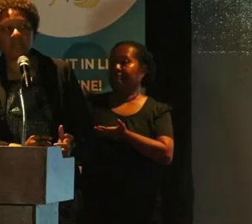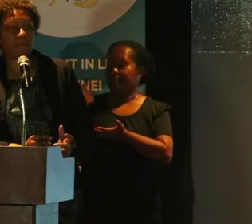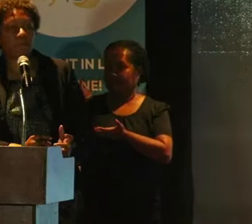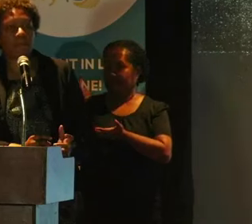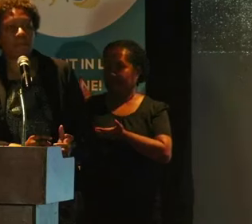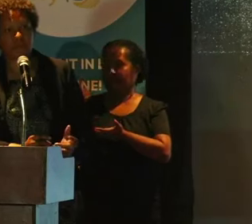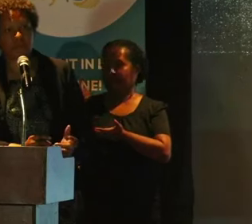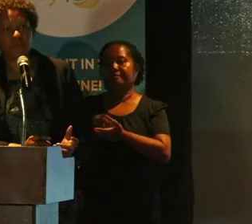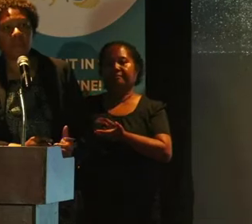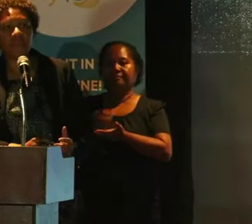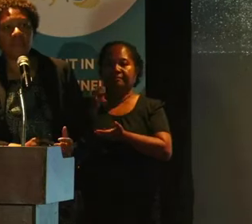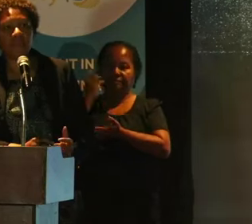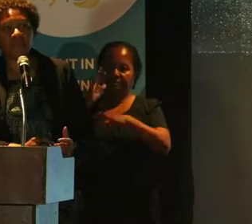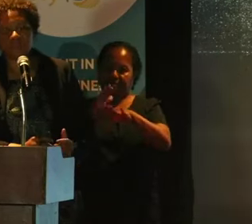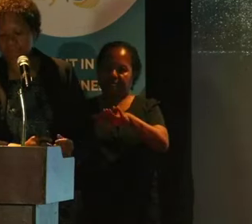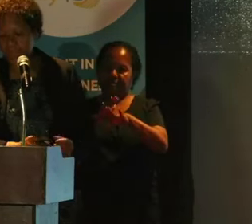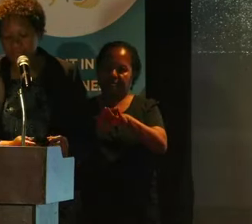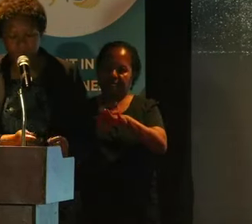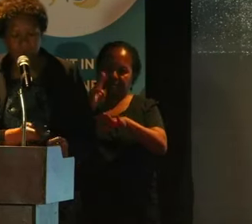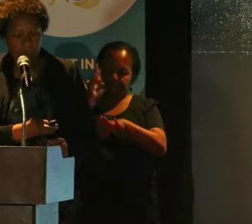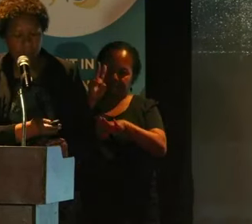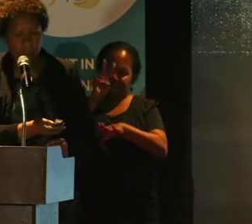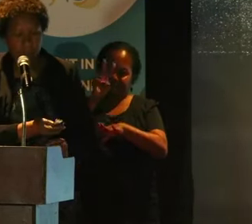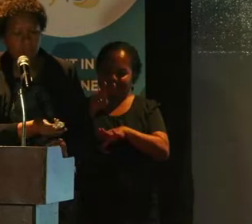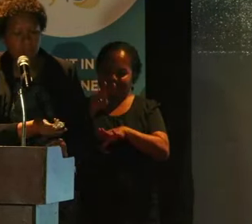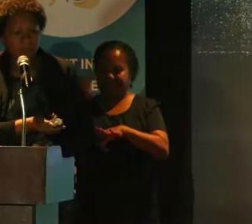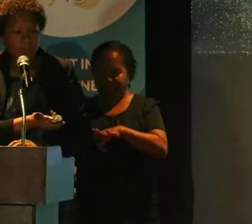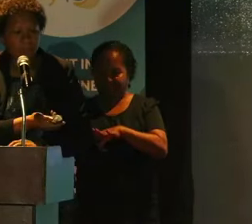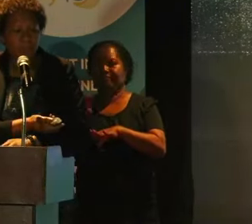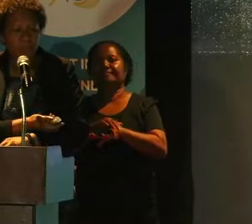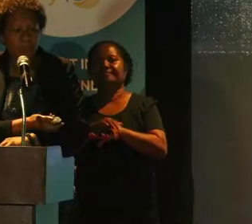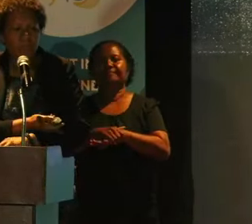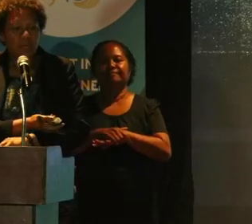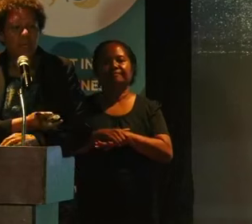out that respective trade and liquor license.